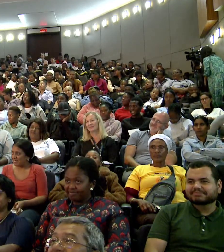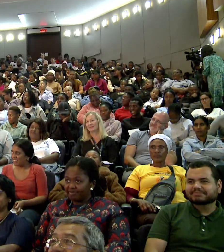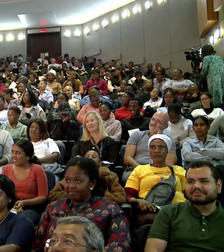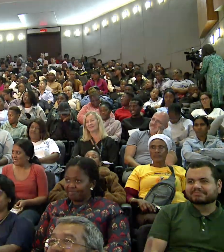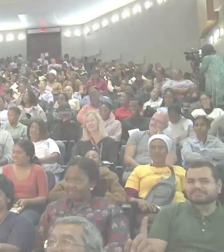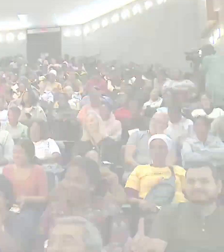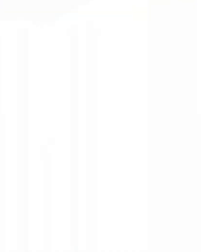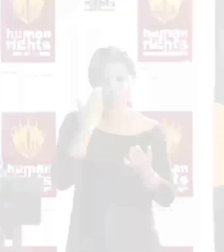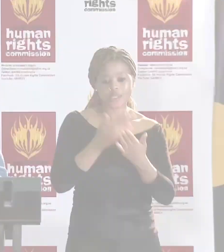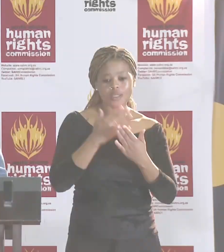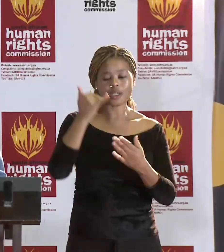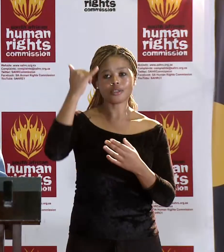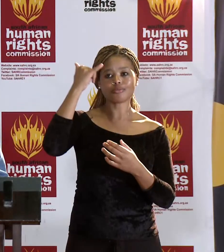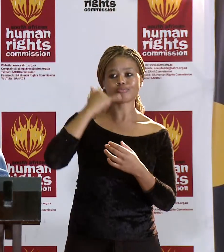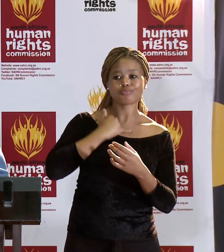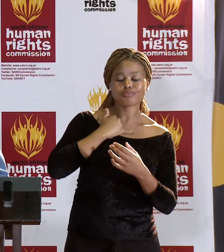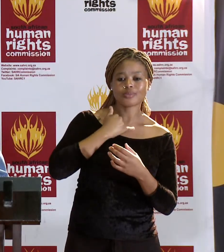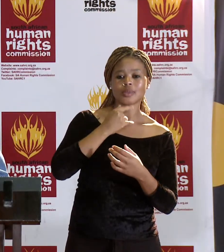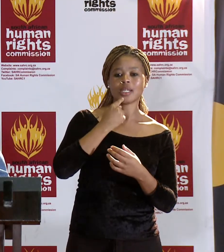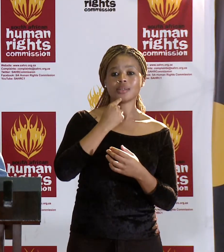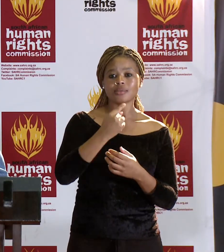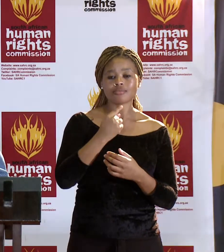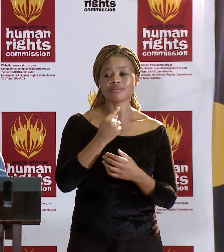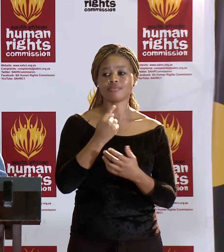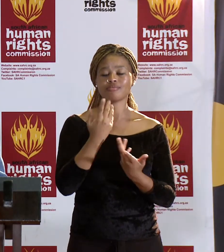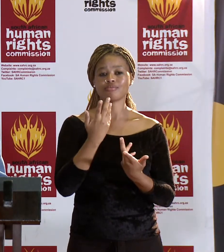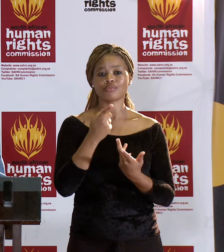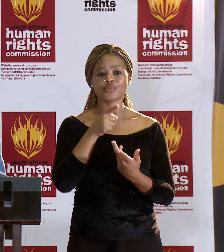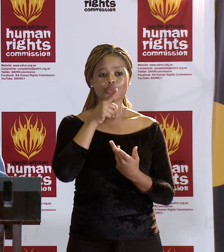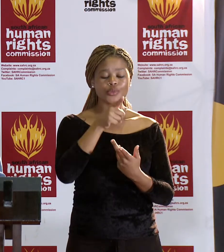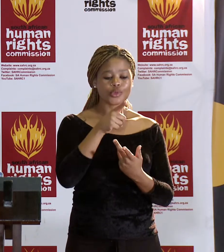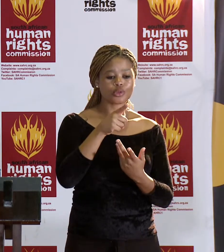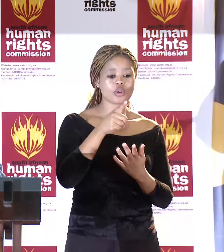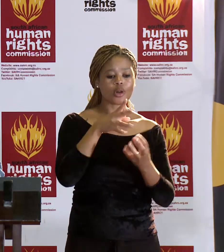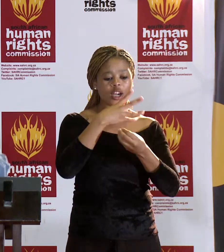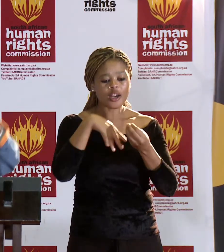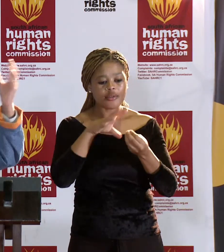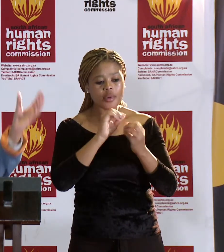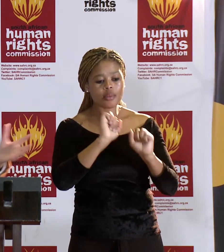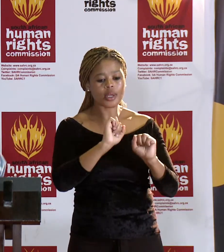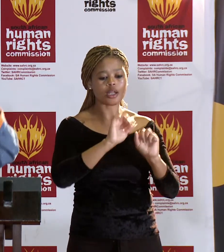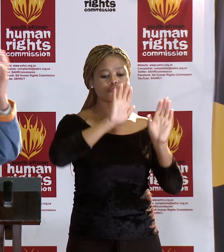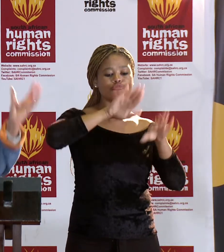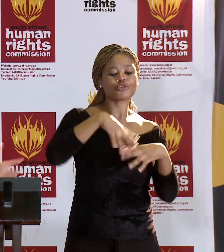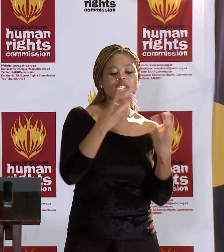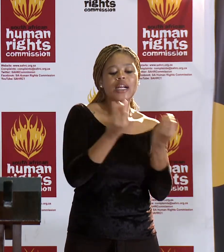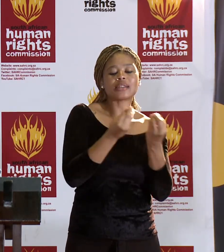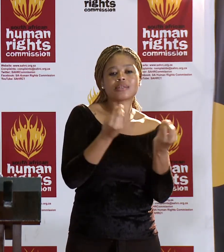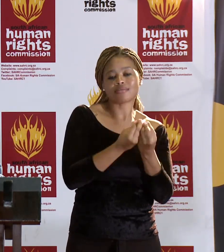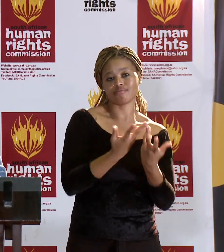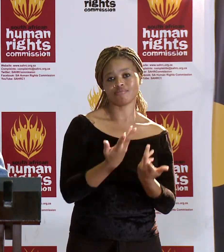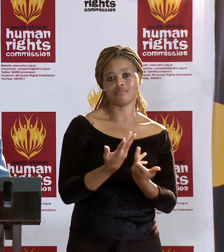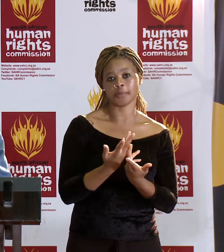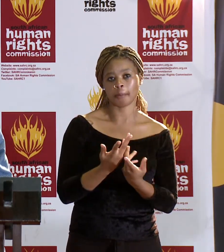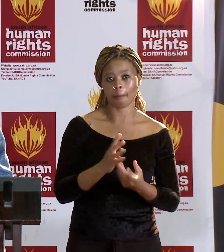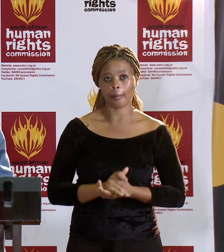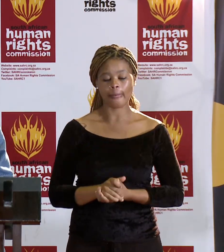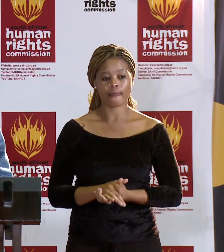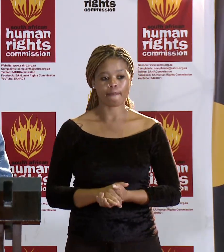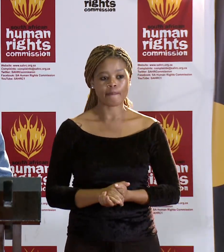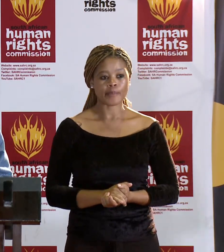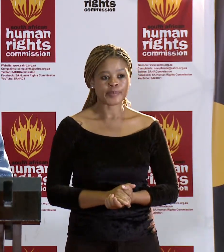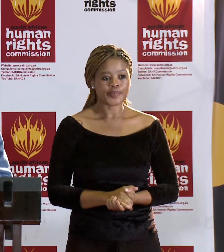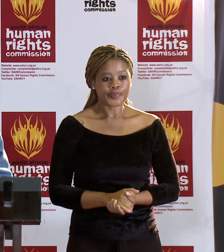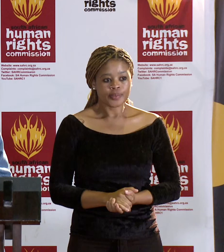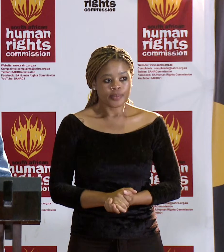on, and we get a call one day and we say, hello, you know, you're related to so-and-so and he left you something amazing.